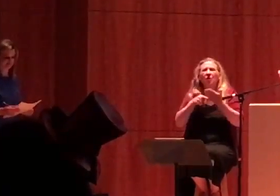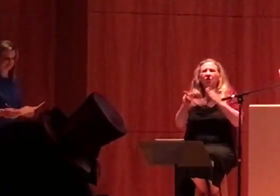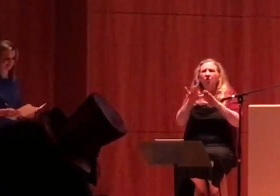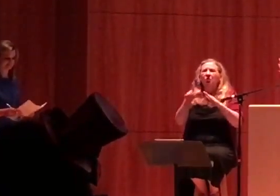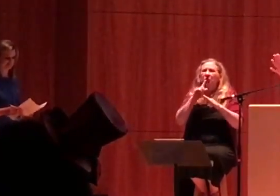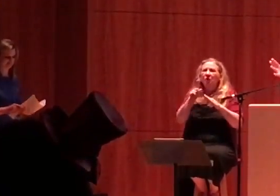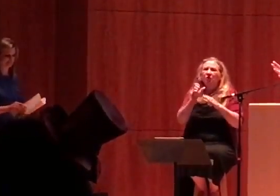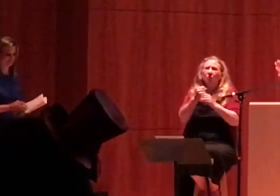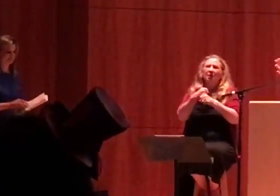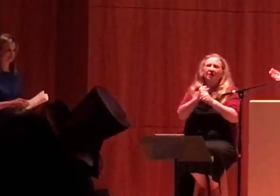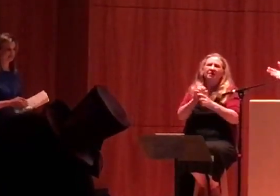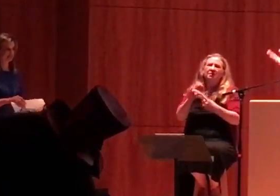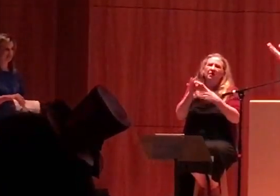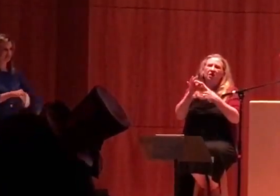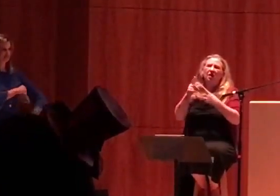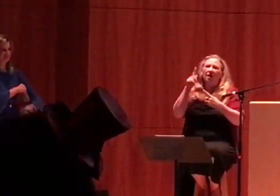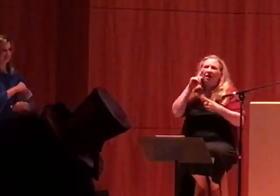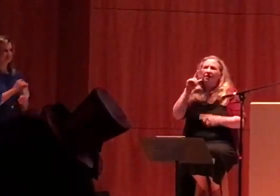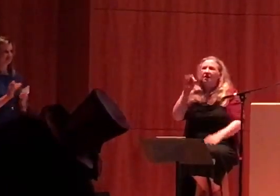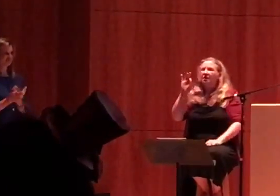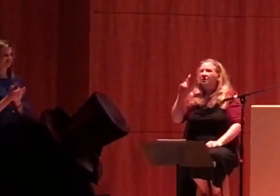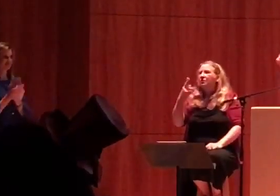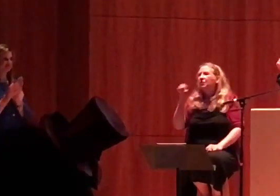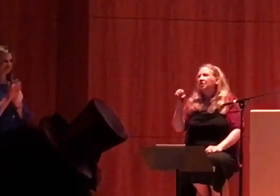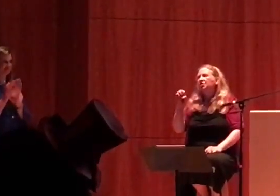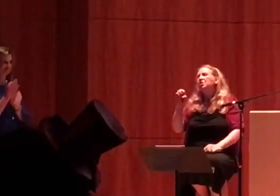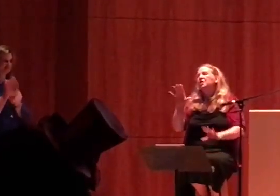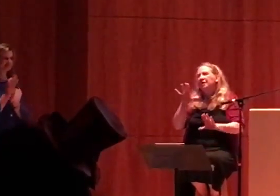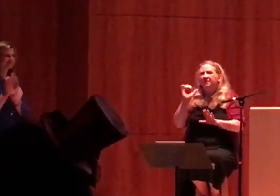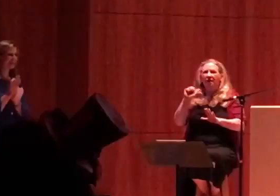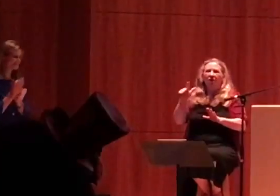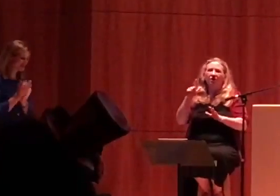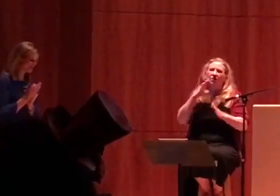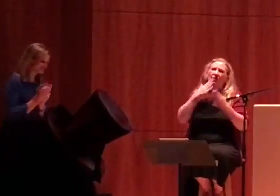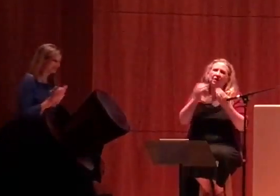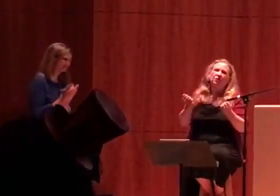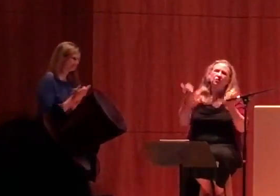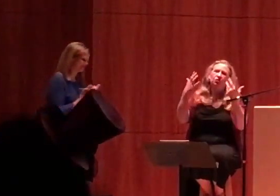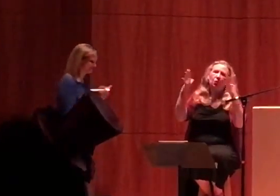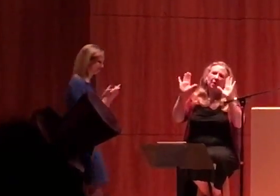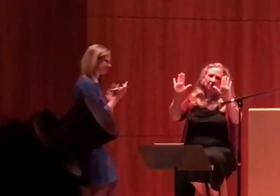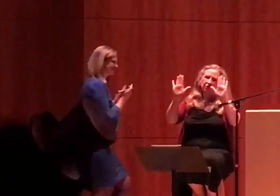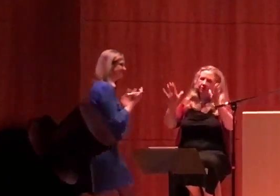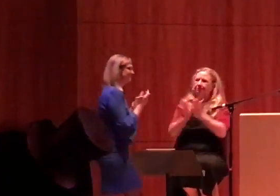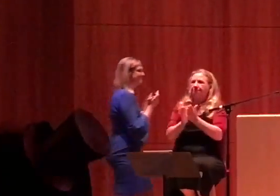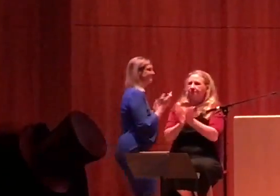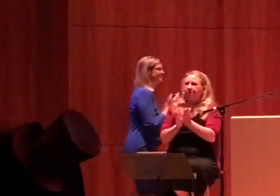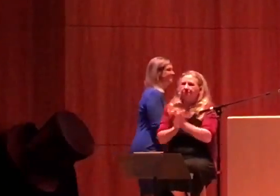very, very special. I think the Fringe Festival brings that all. So thank you, and best wishes for a great festival.